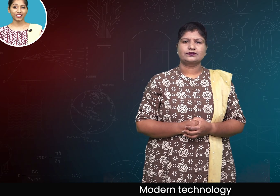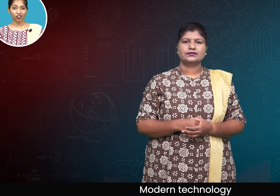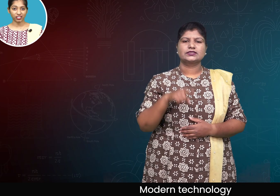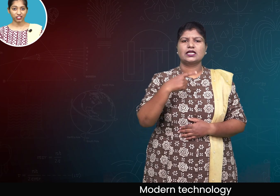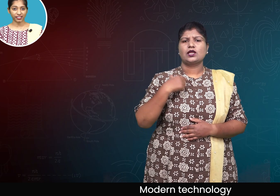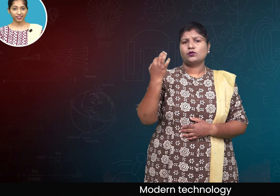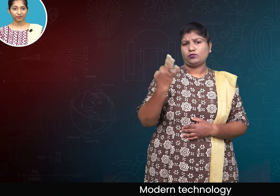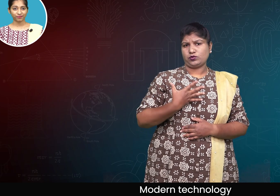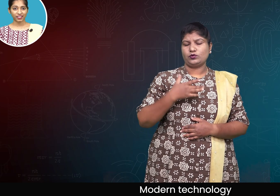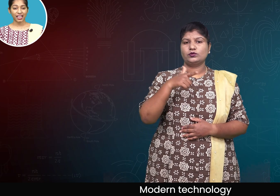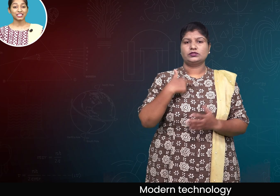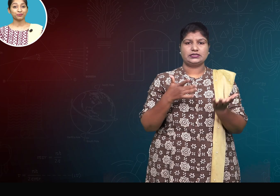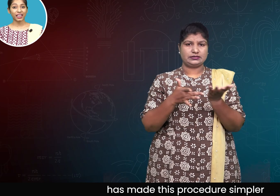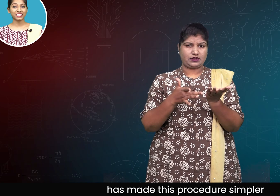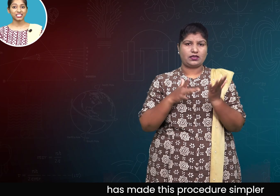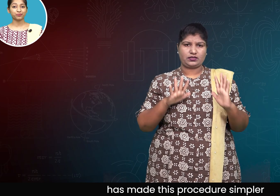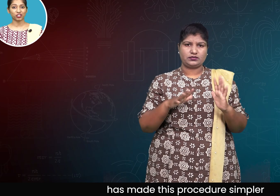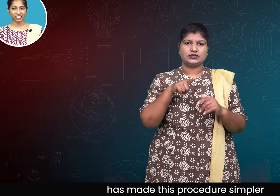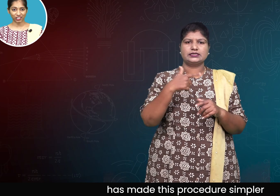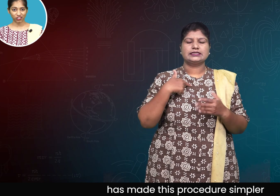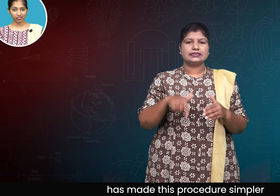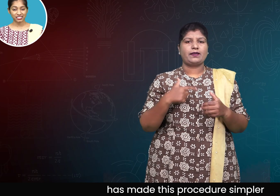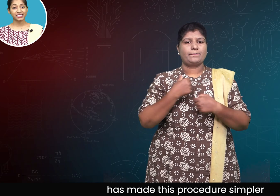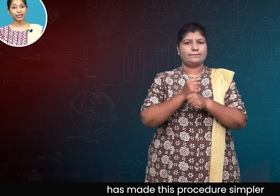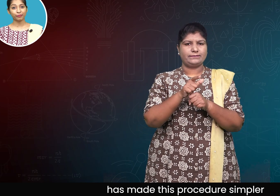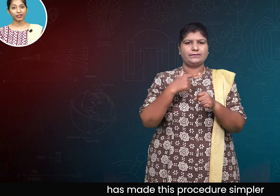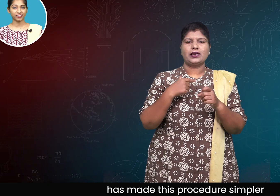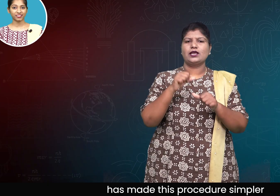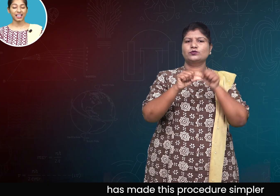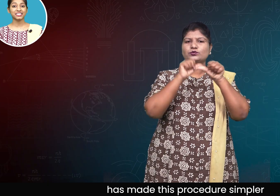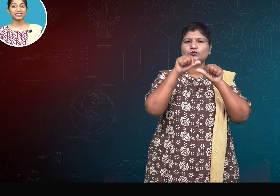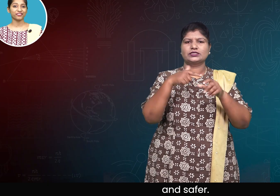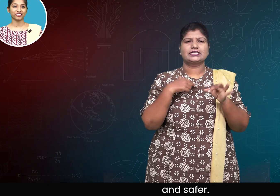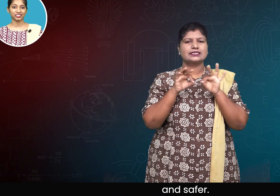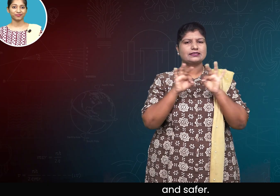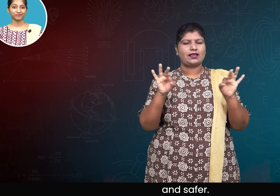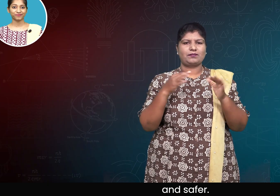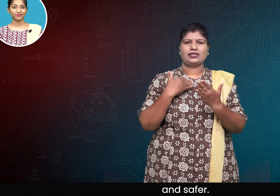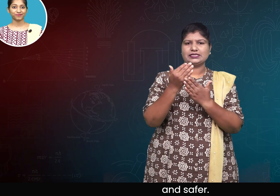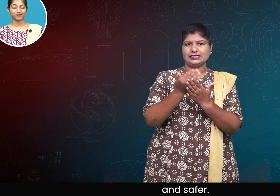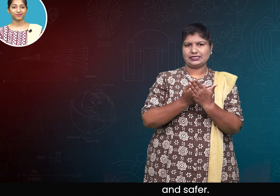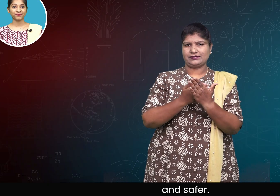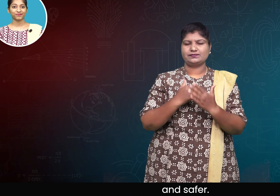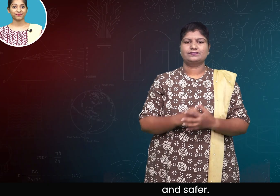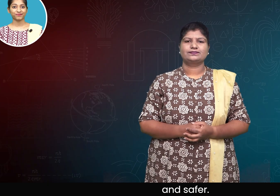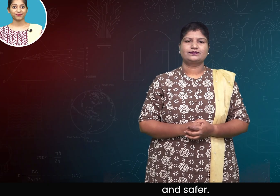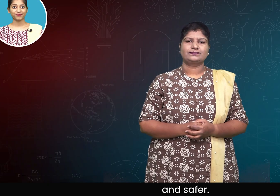Modern technology has made this procedure simpler and safer.